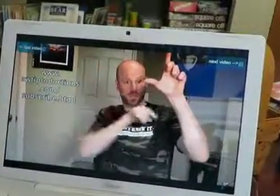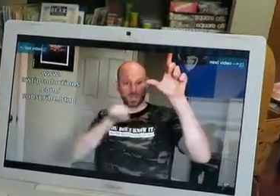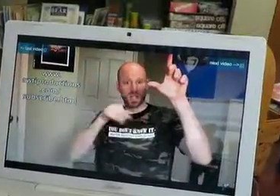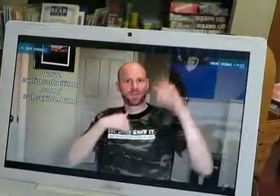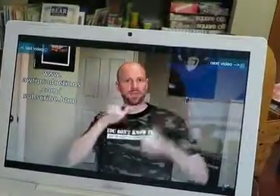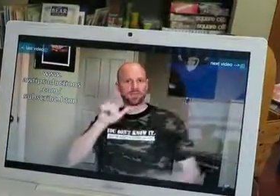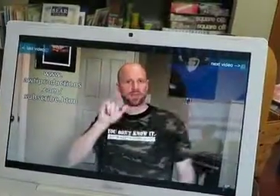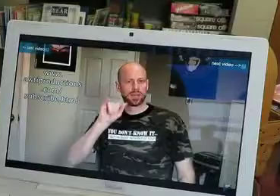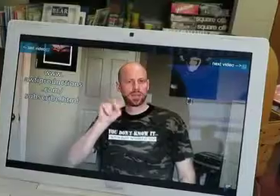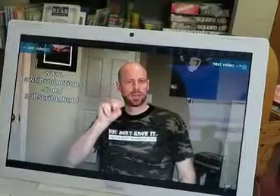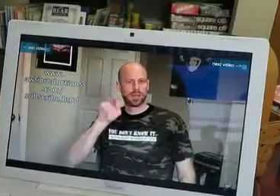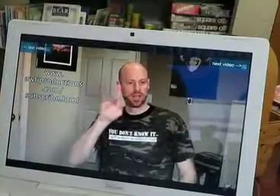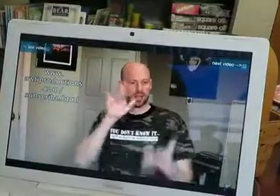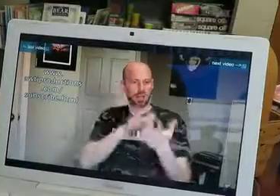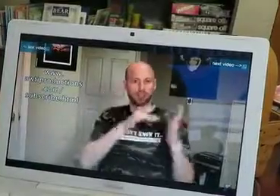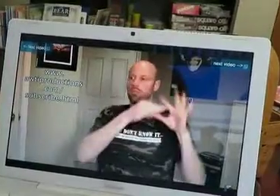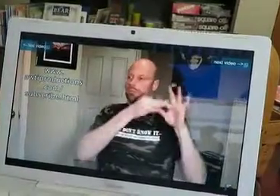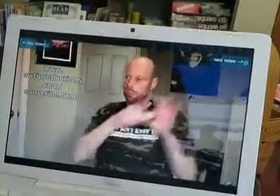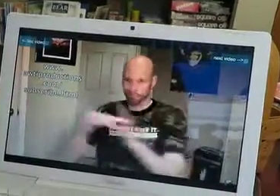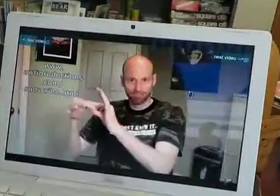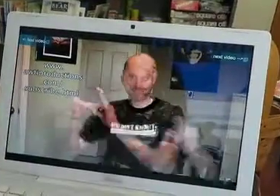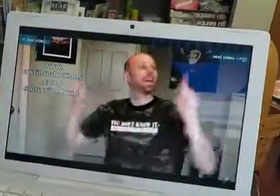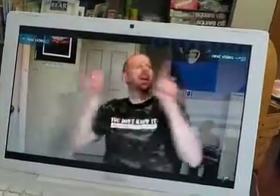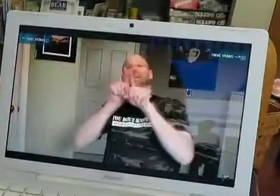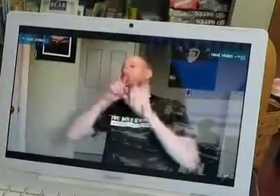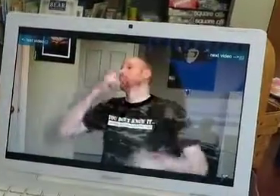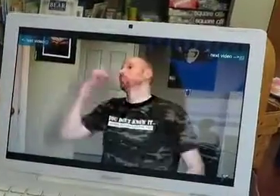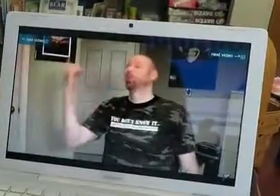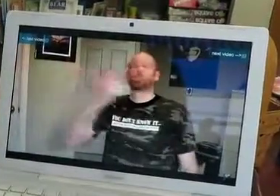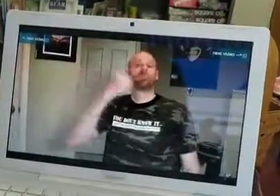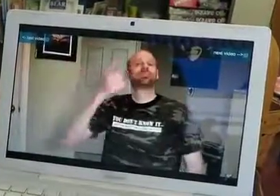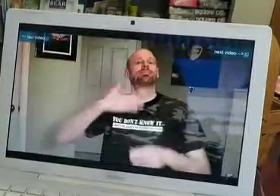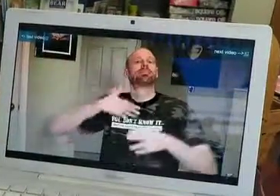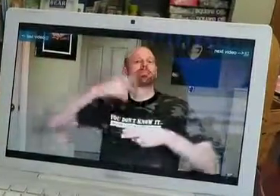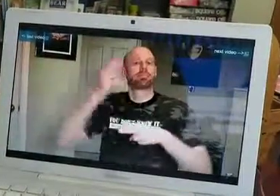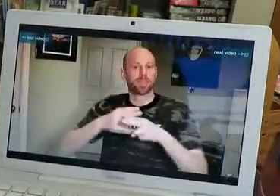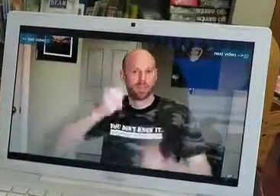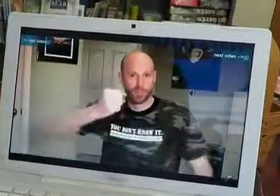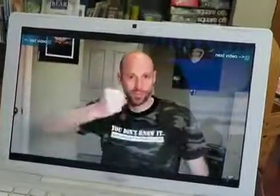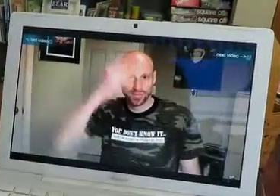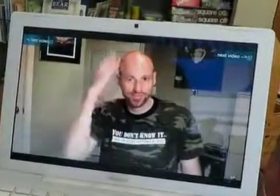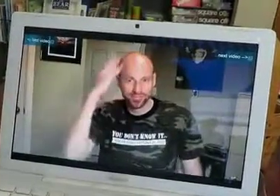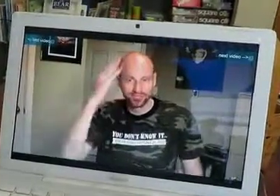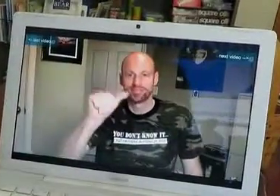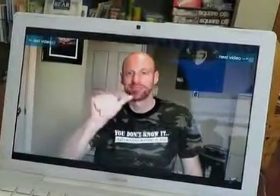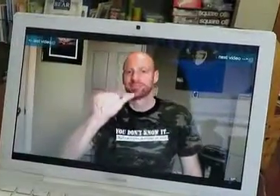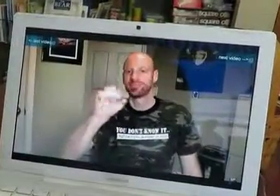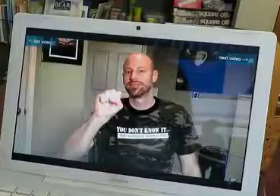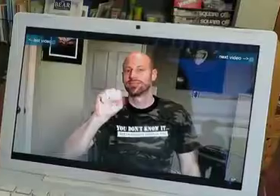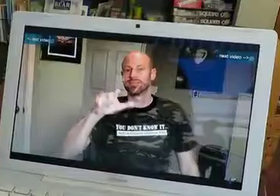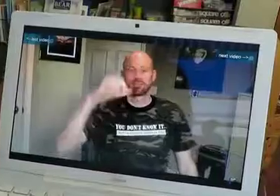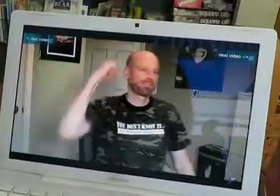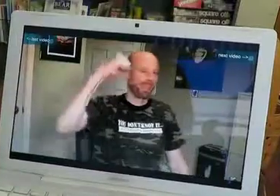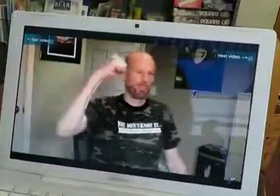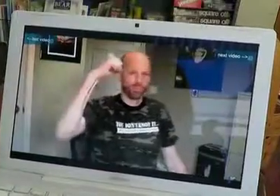You can subscribe, and then you can also post things on my vlog too and connect them over. Once again, my name is Austin Andrews.